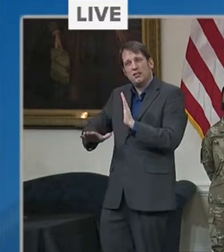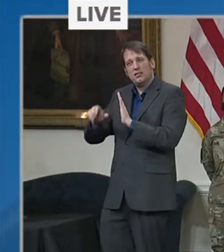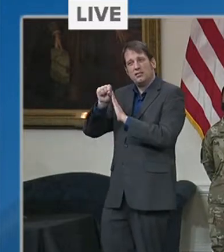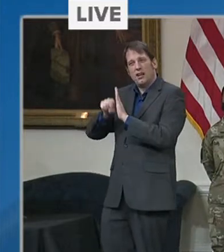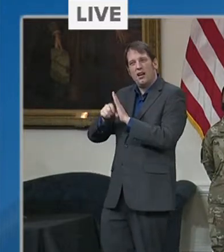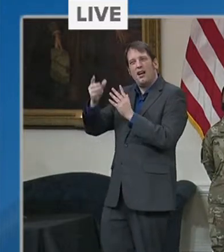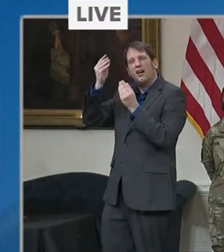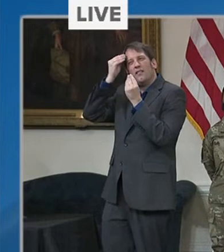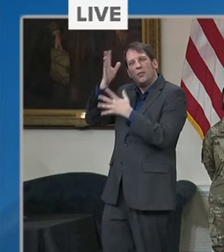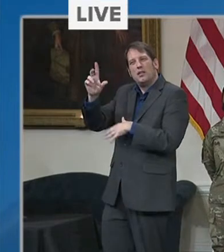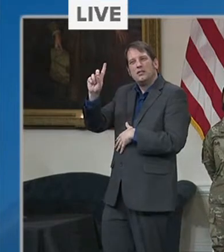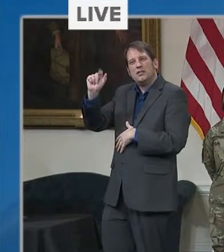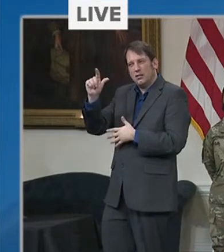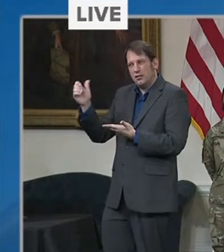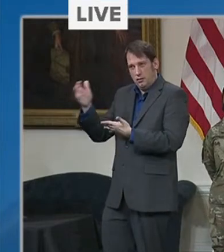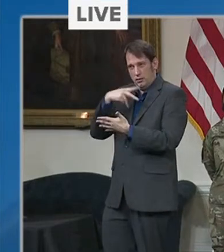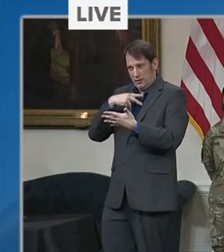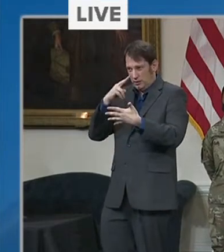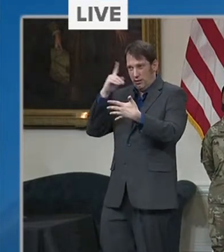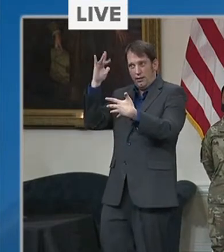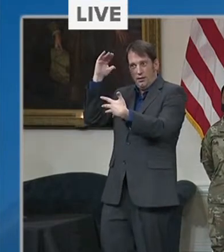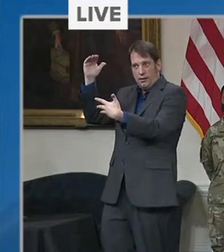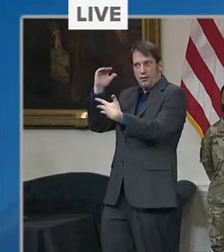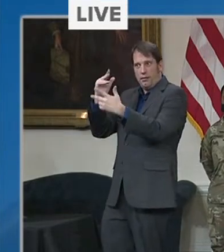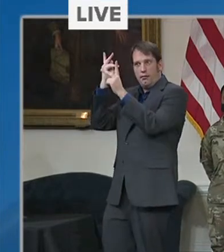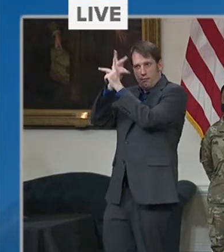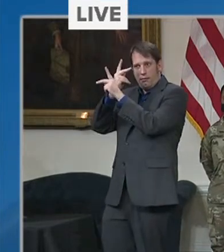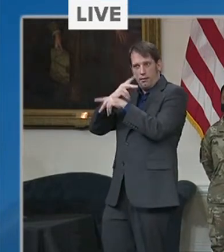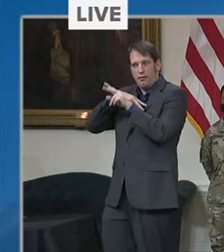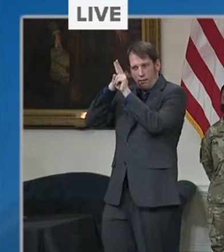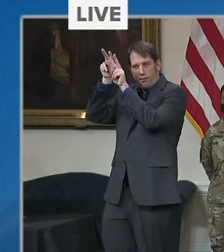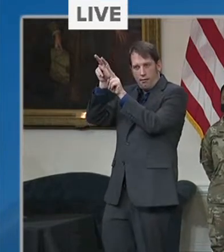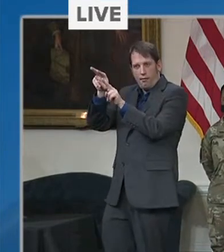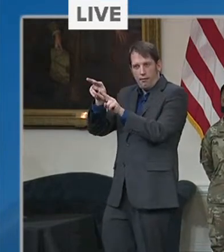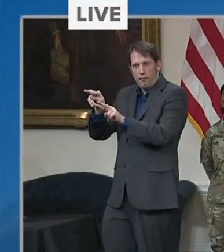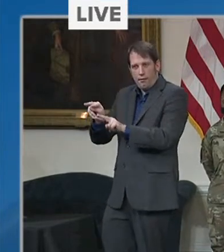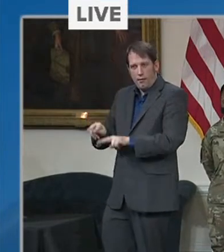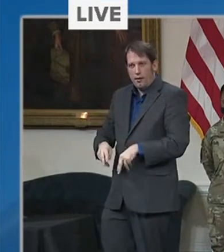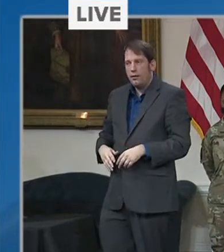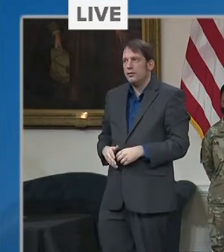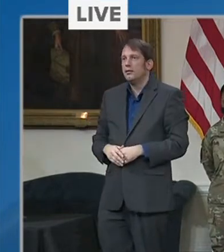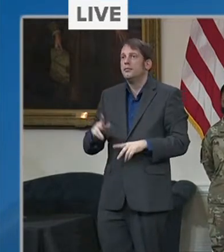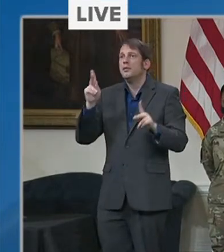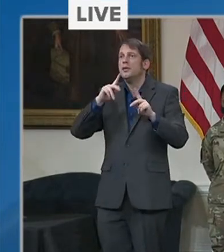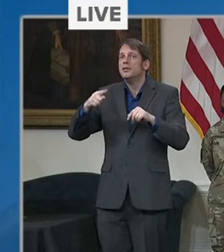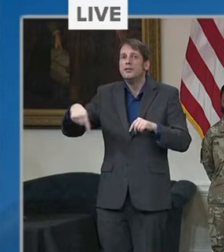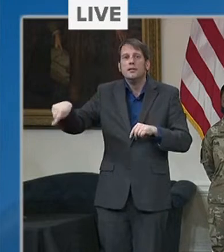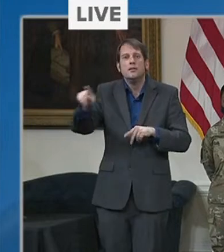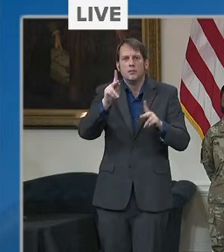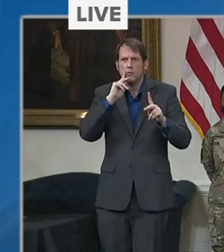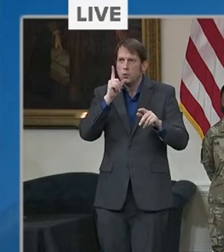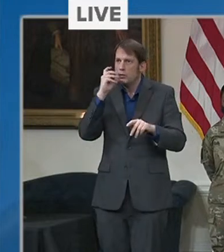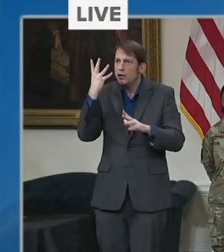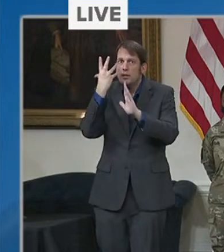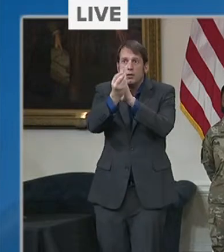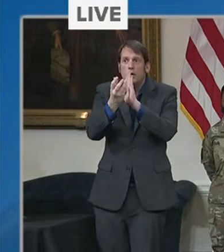by going out to the grocery store. Whether it is wearing a mask over your nose and